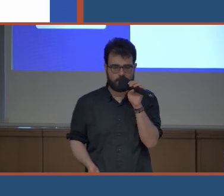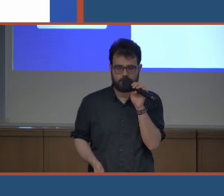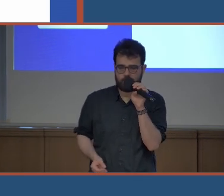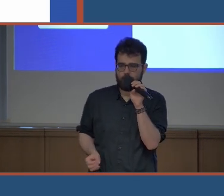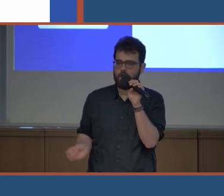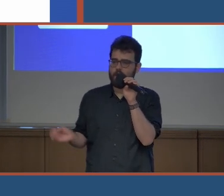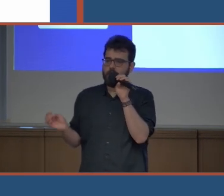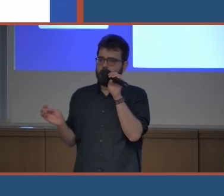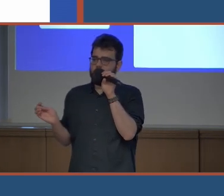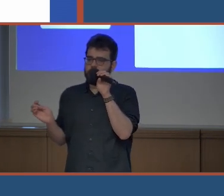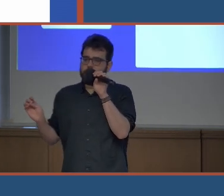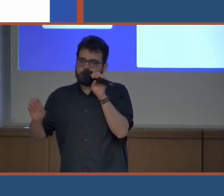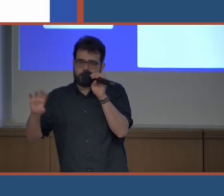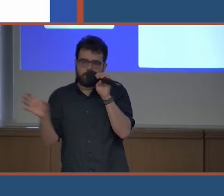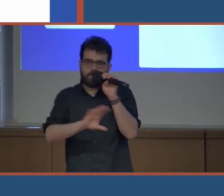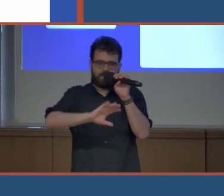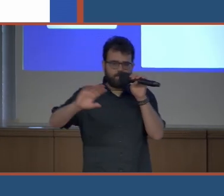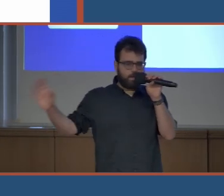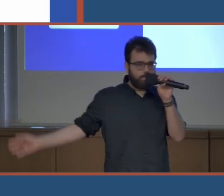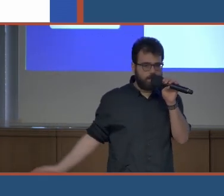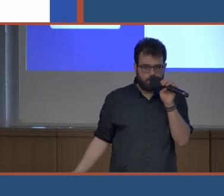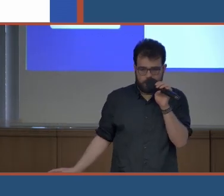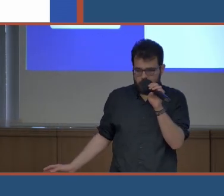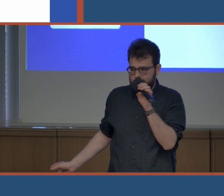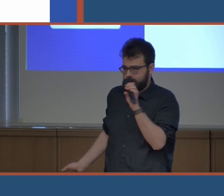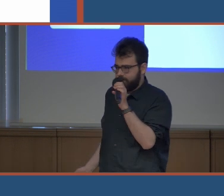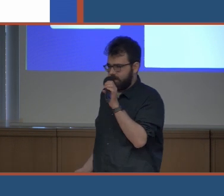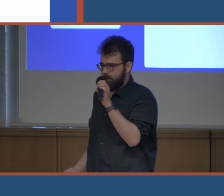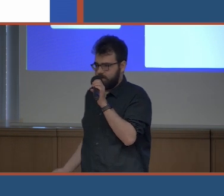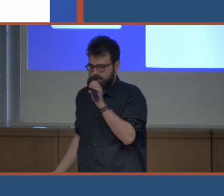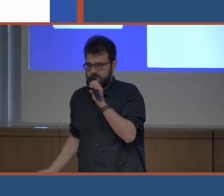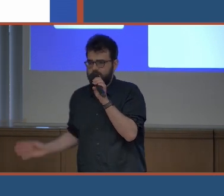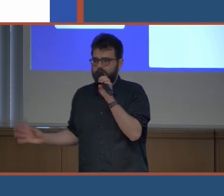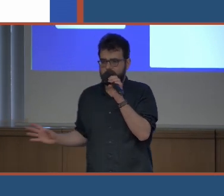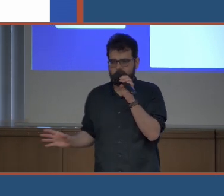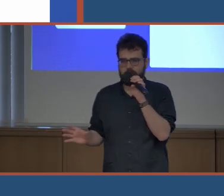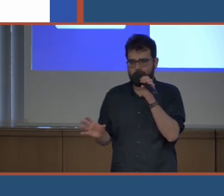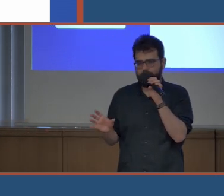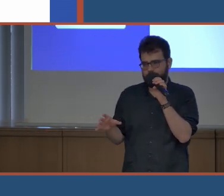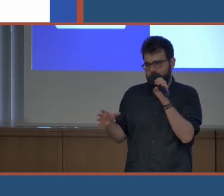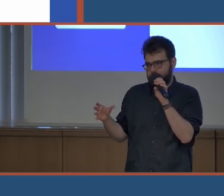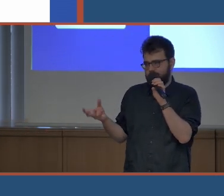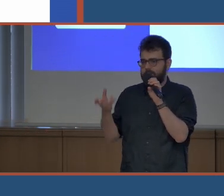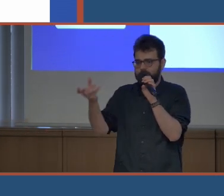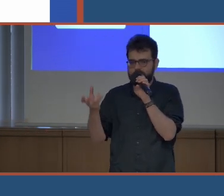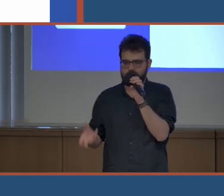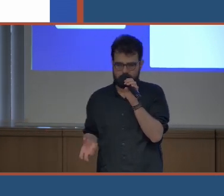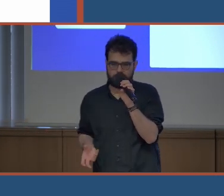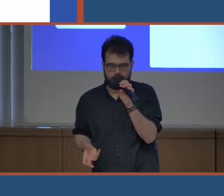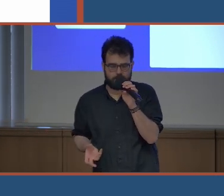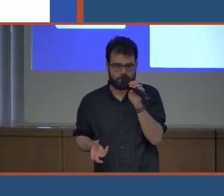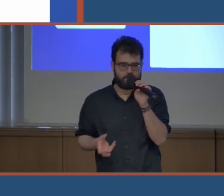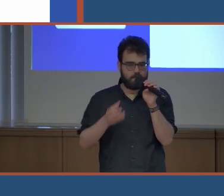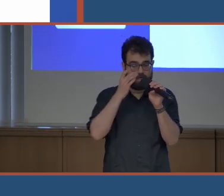own signs as well. It's not that they use a completely different vocabulary set, but some percentage